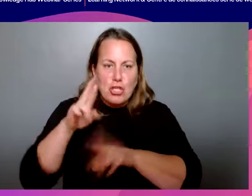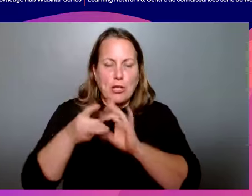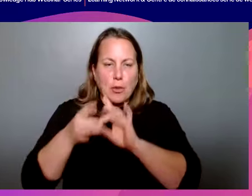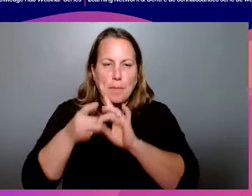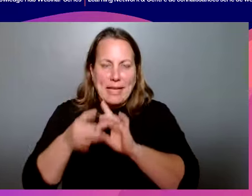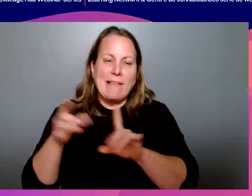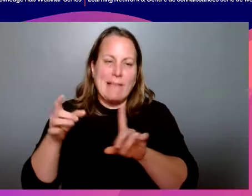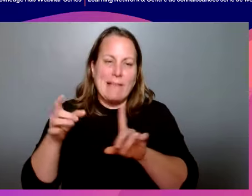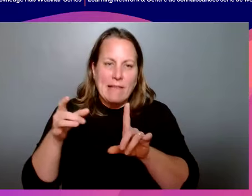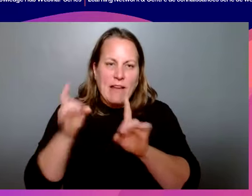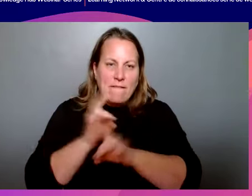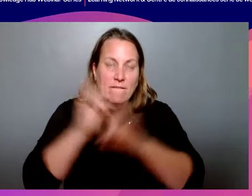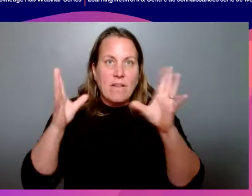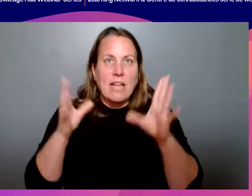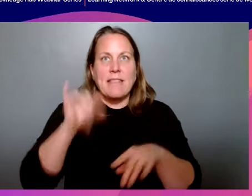a form of,